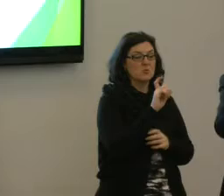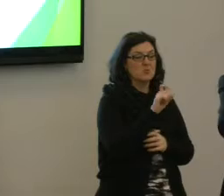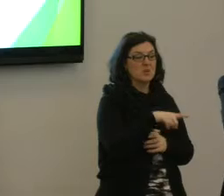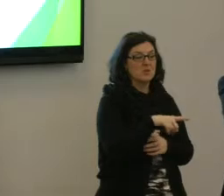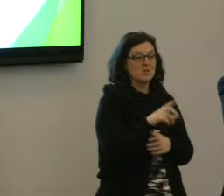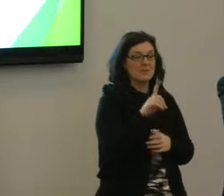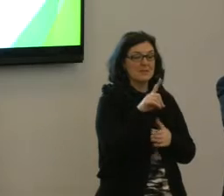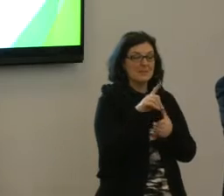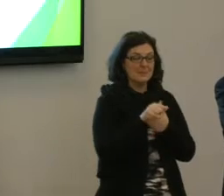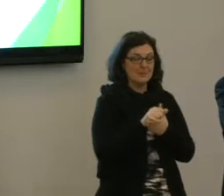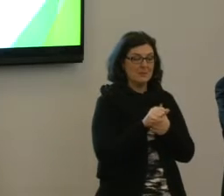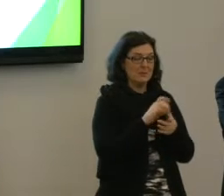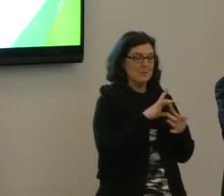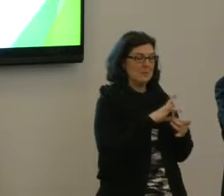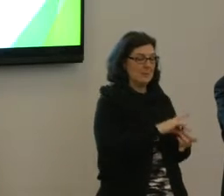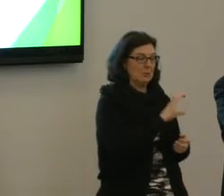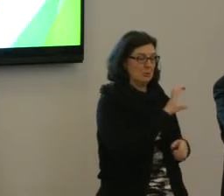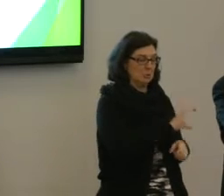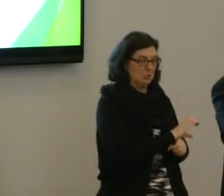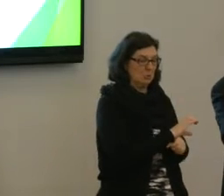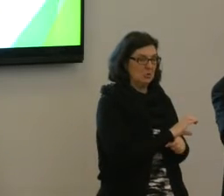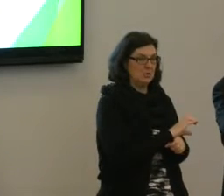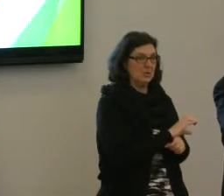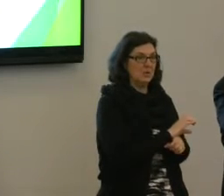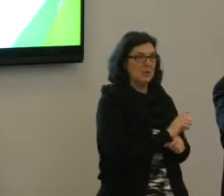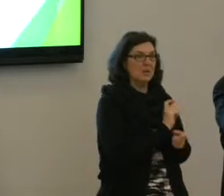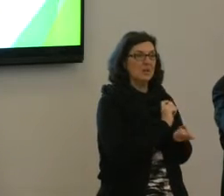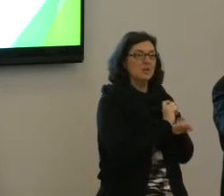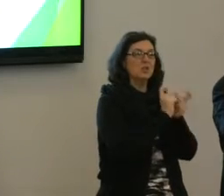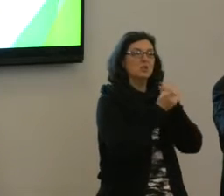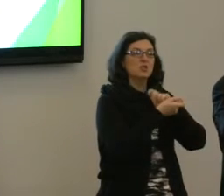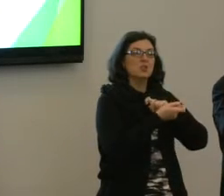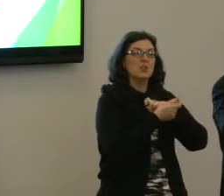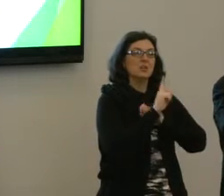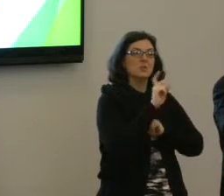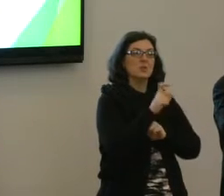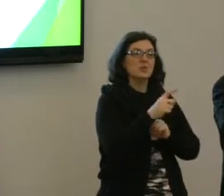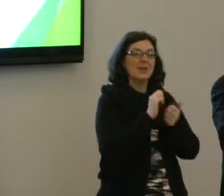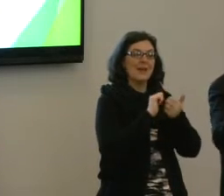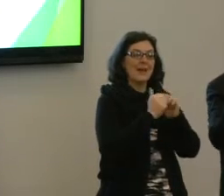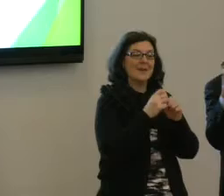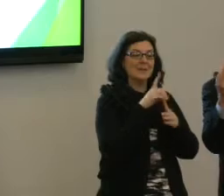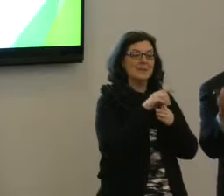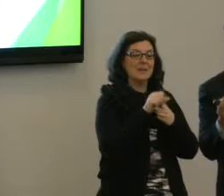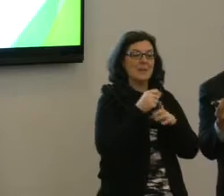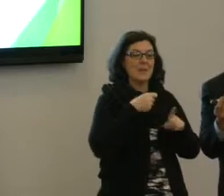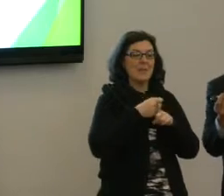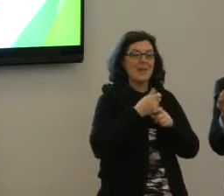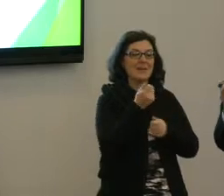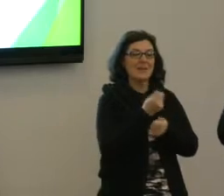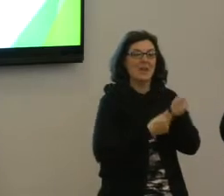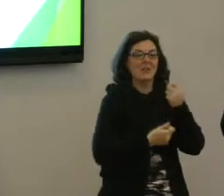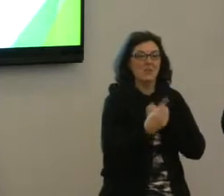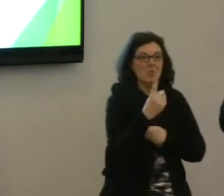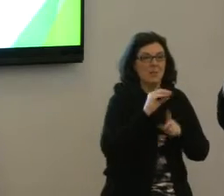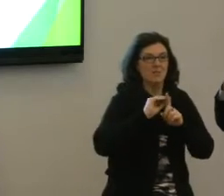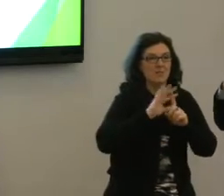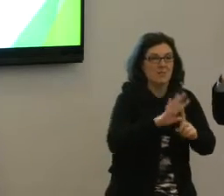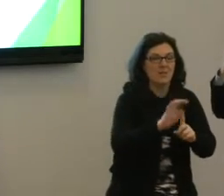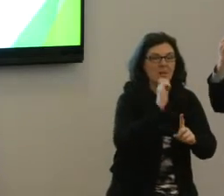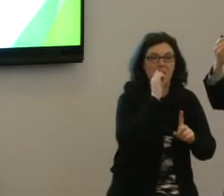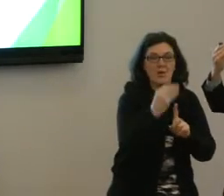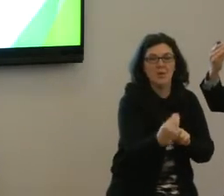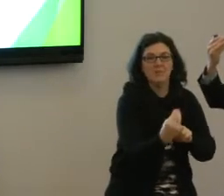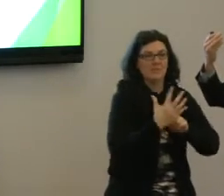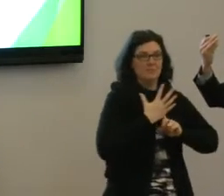to church, turn the question around and say, how does it impact all of us? How do we do that with anybody else, not just with a